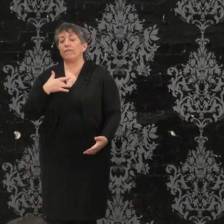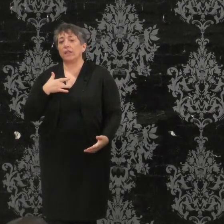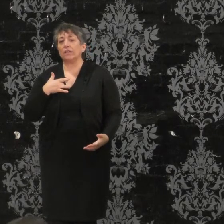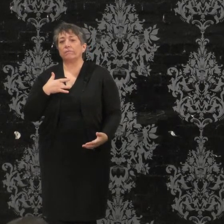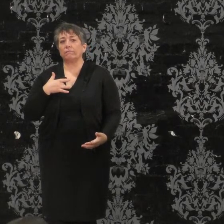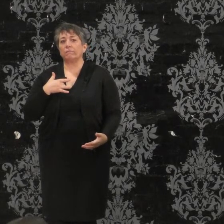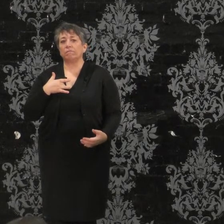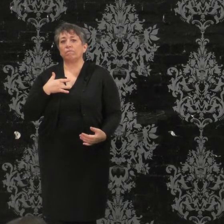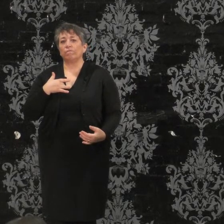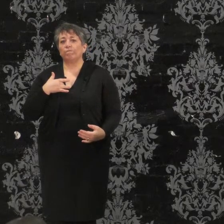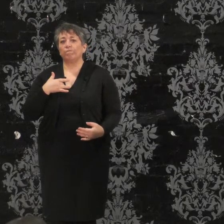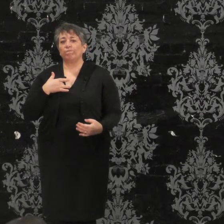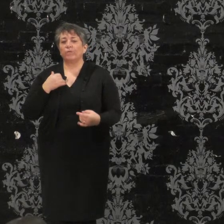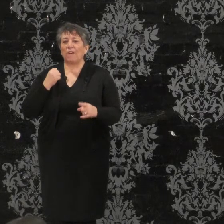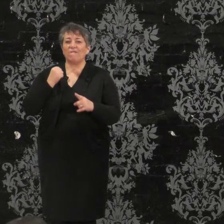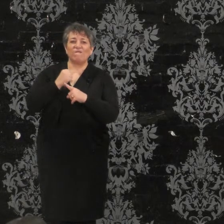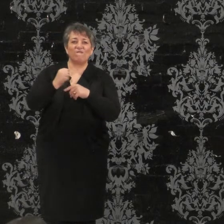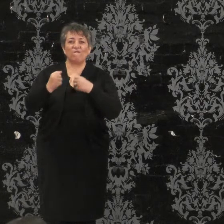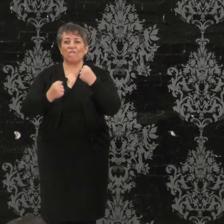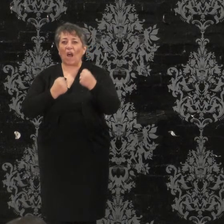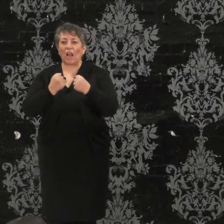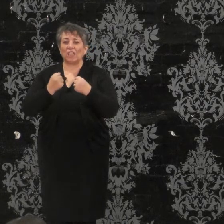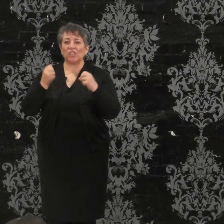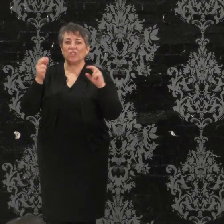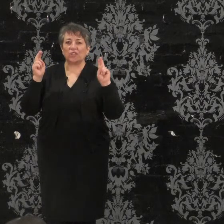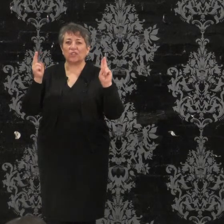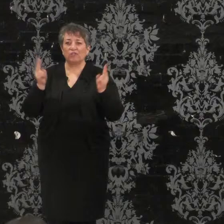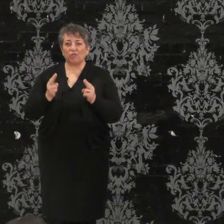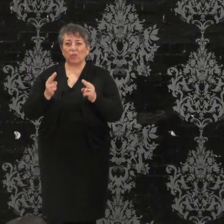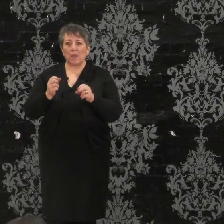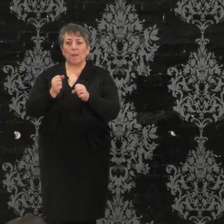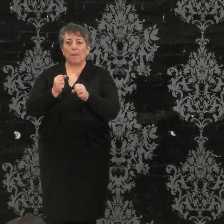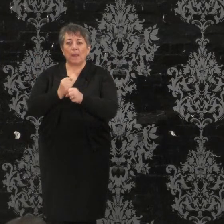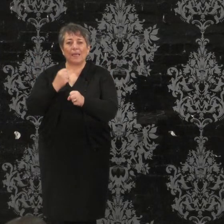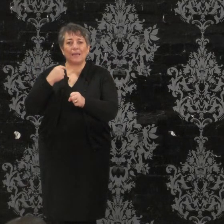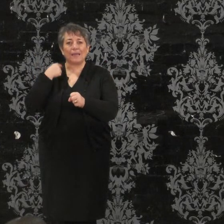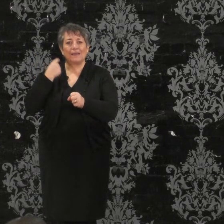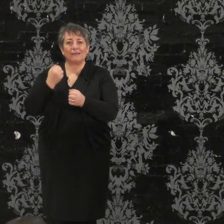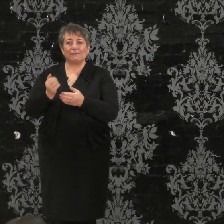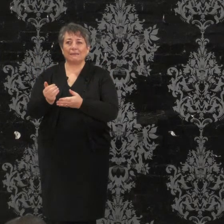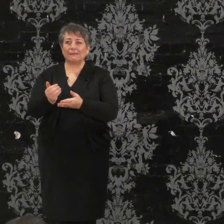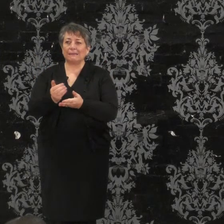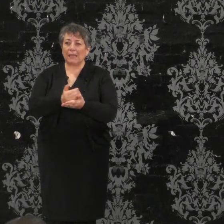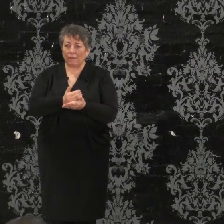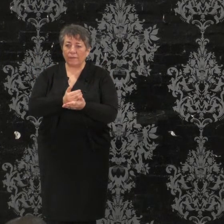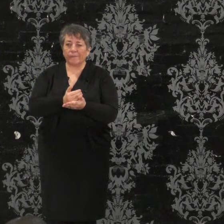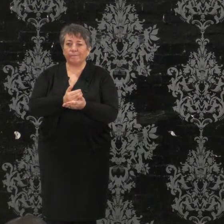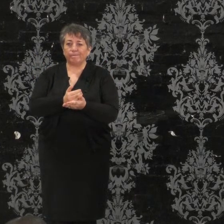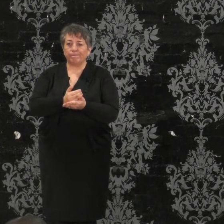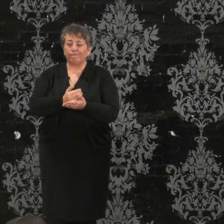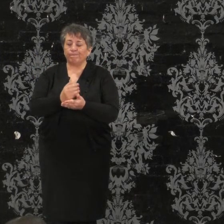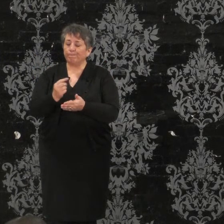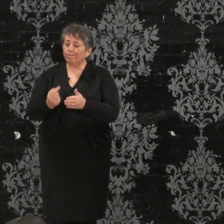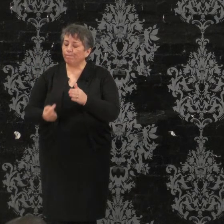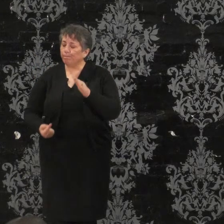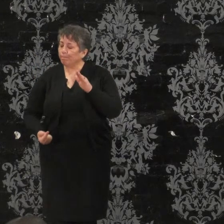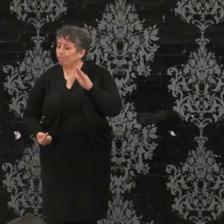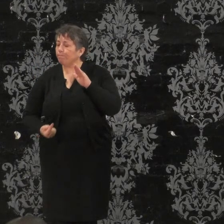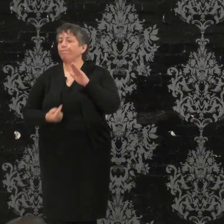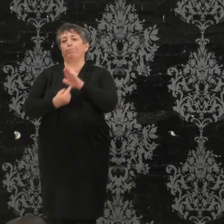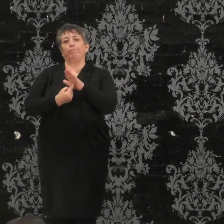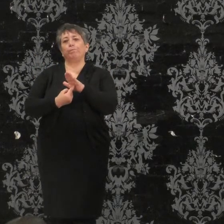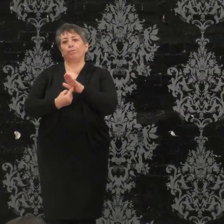and making London safer as the single most important part of my